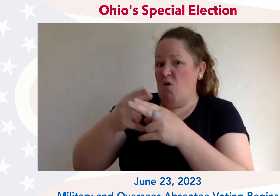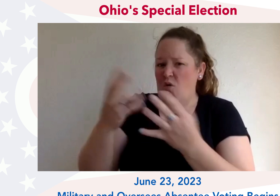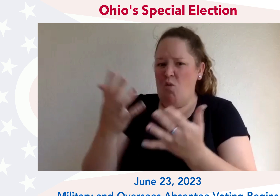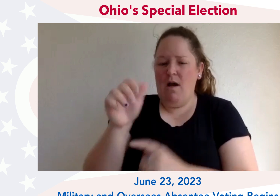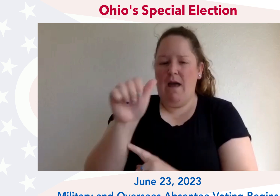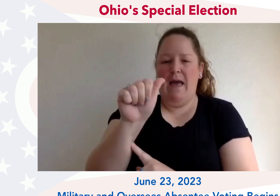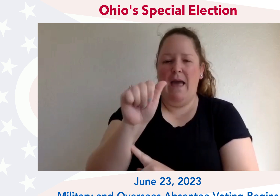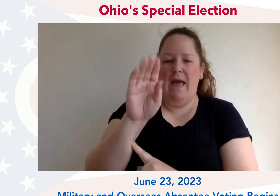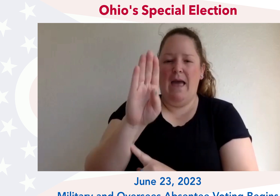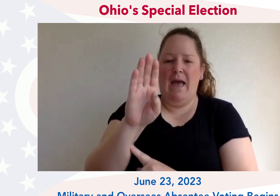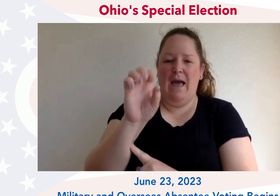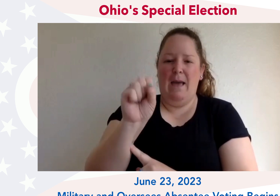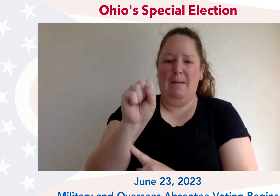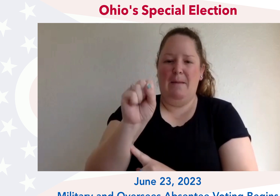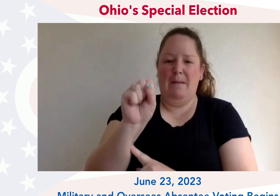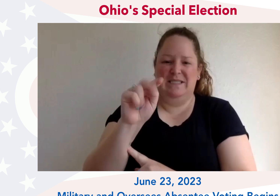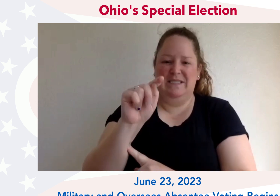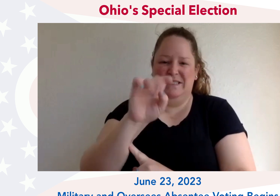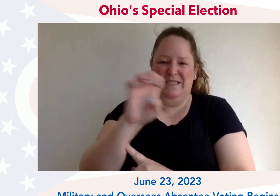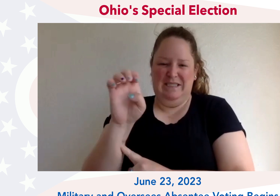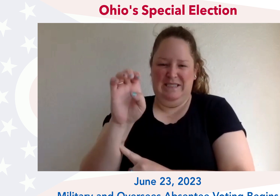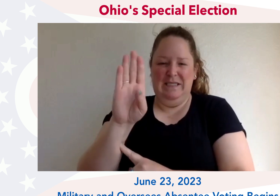that time.